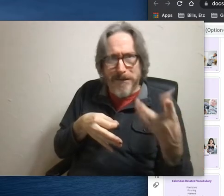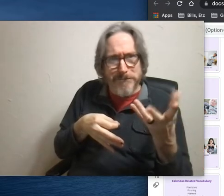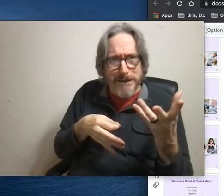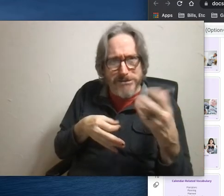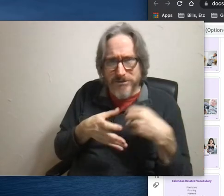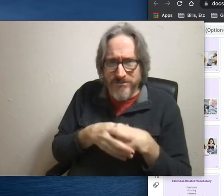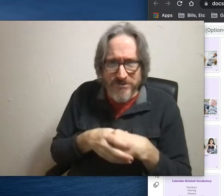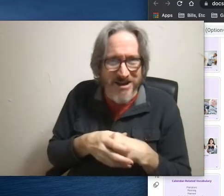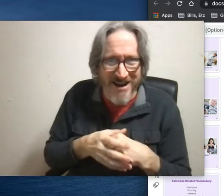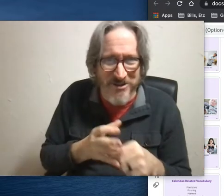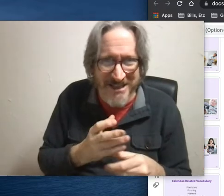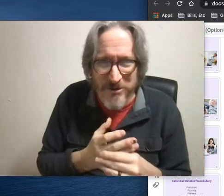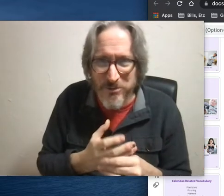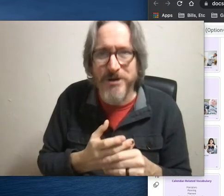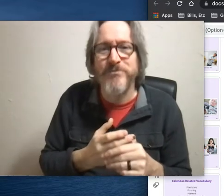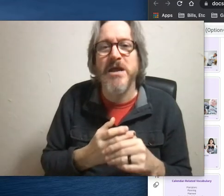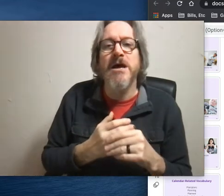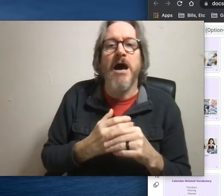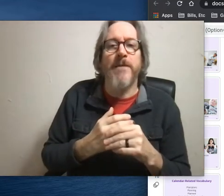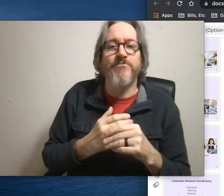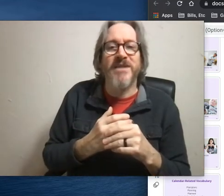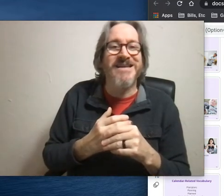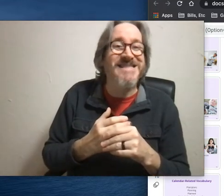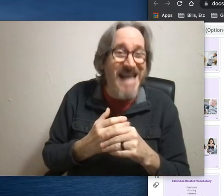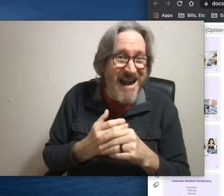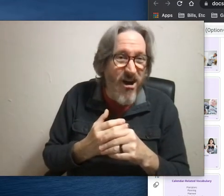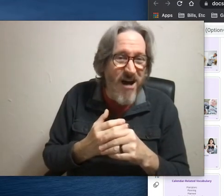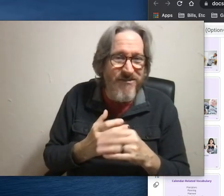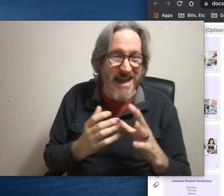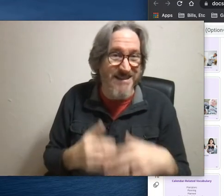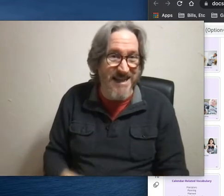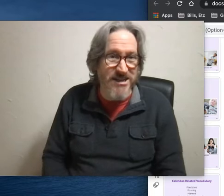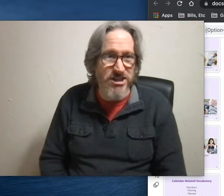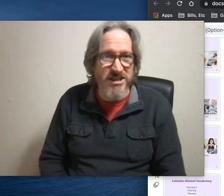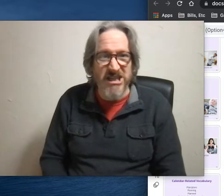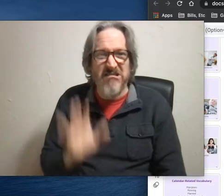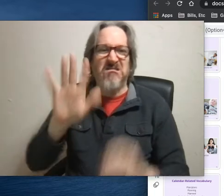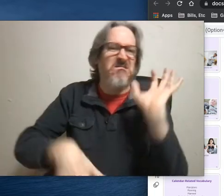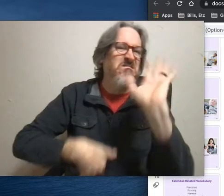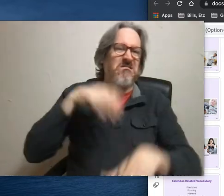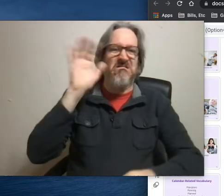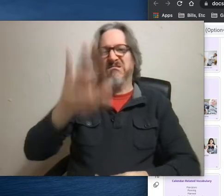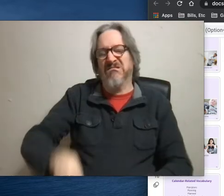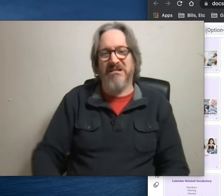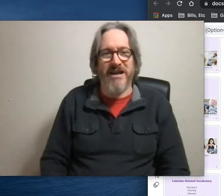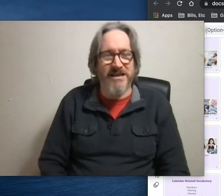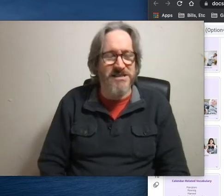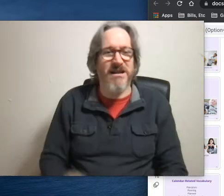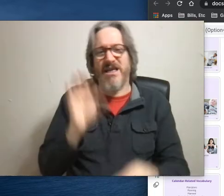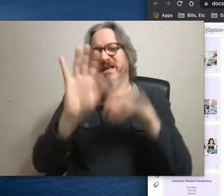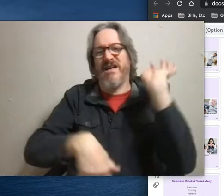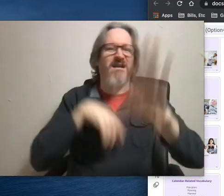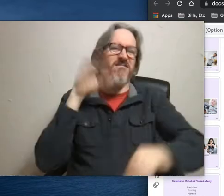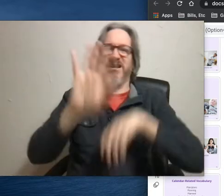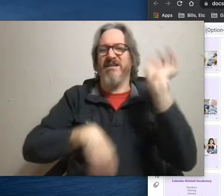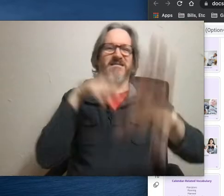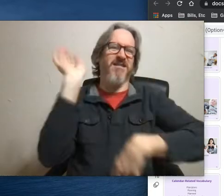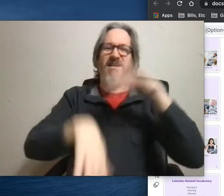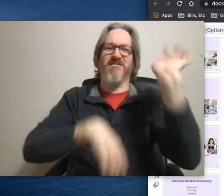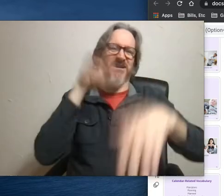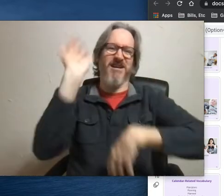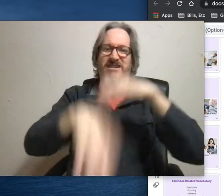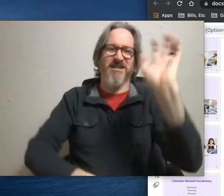procrastinate. I don't think that's really, I don't think that would work. Slack off and ditch. It's, I don't want to